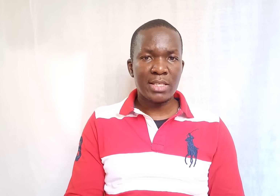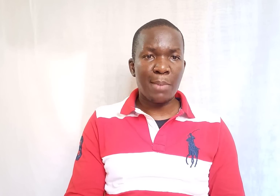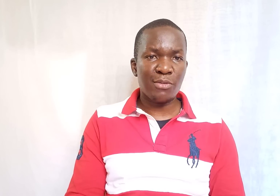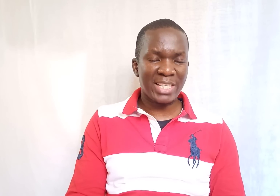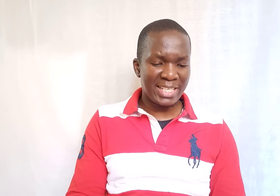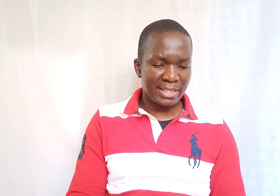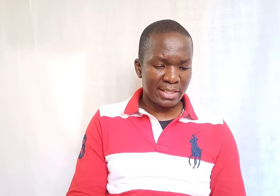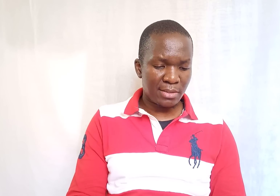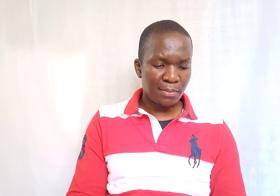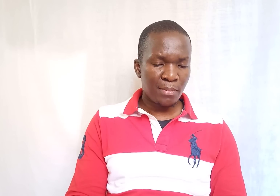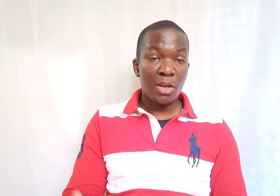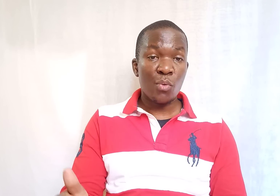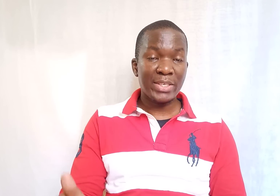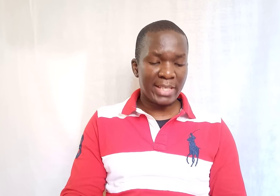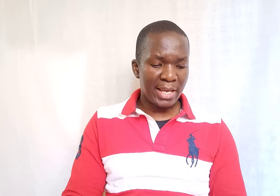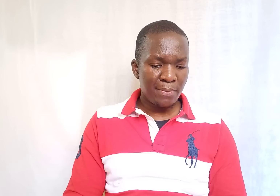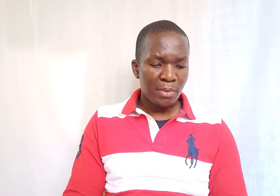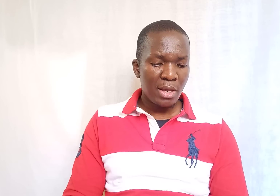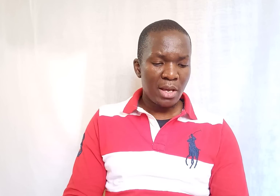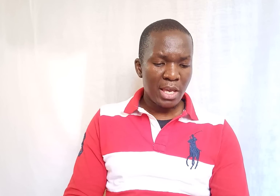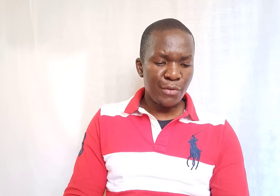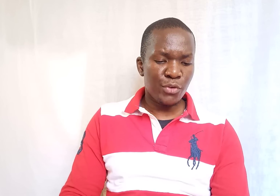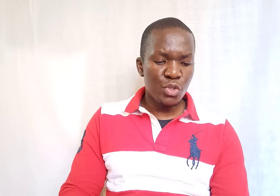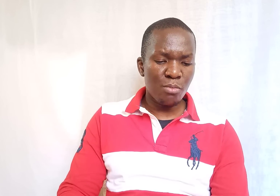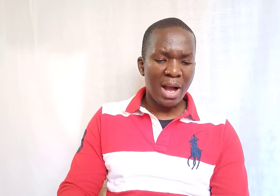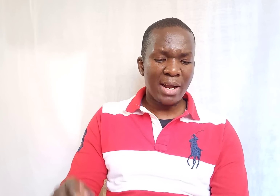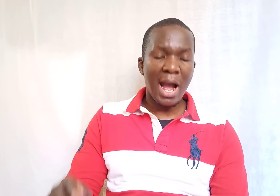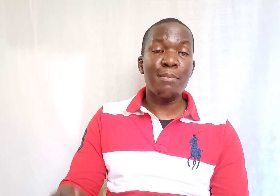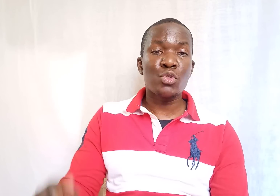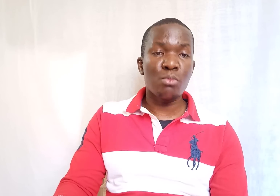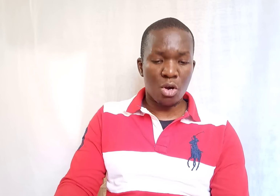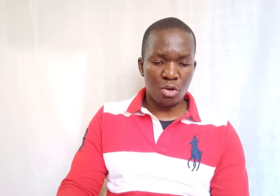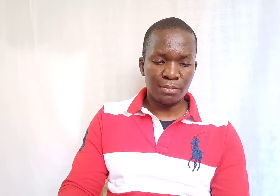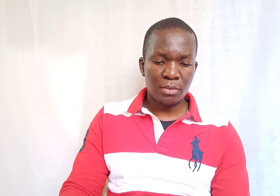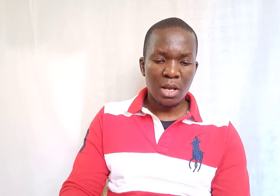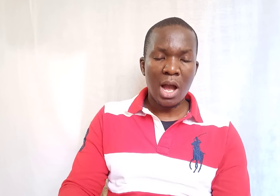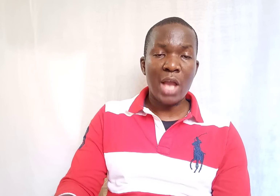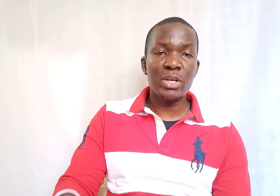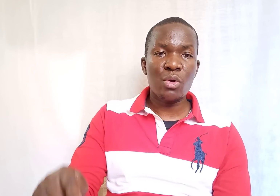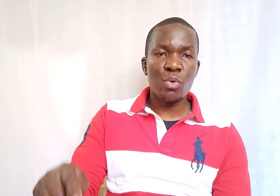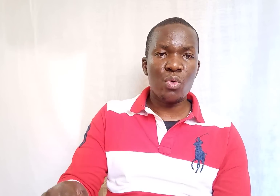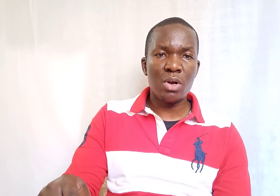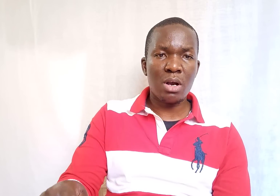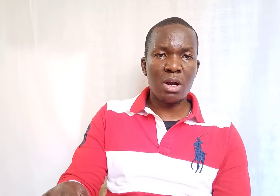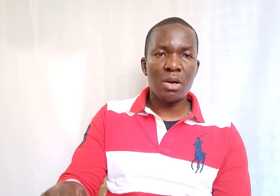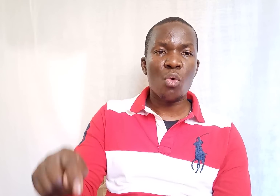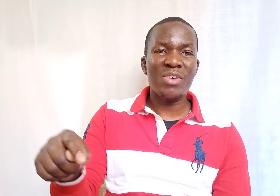type of sentences, we say, if Juma come tomorrow, I will cook